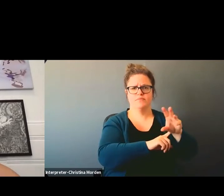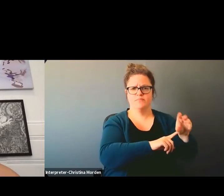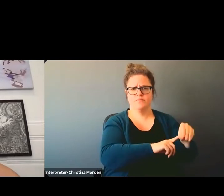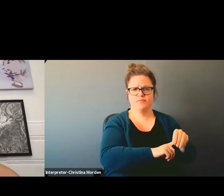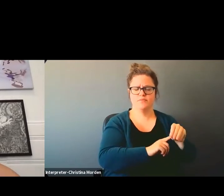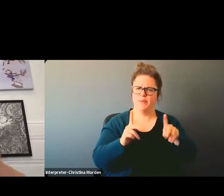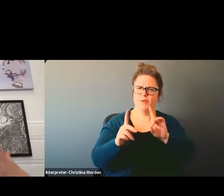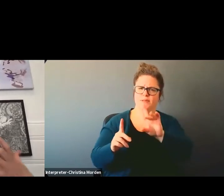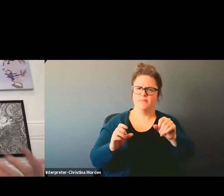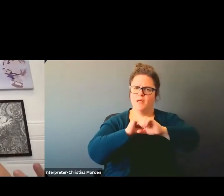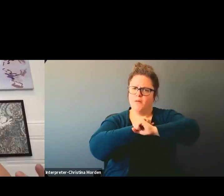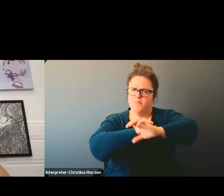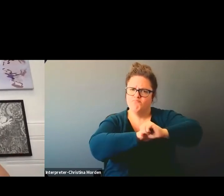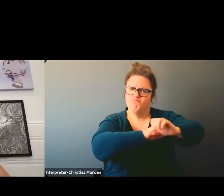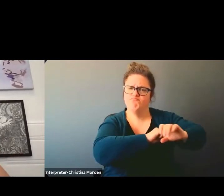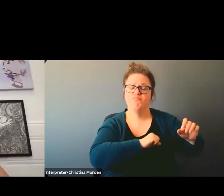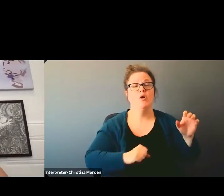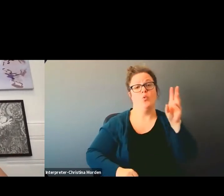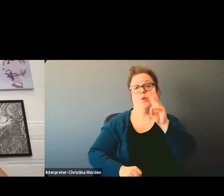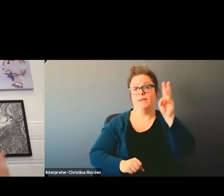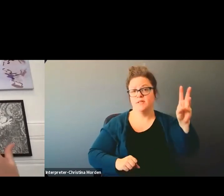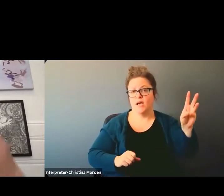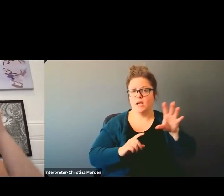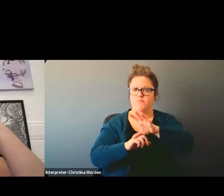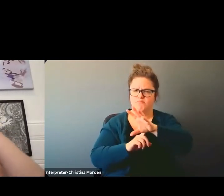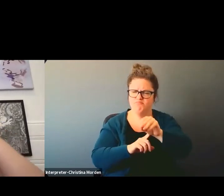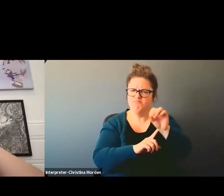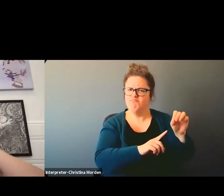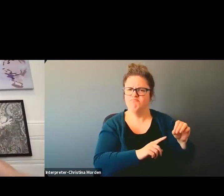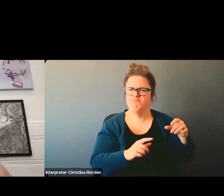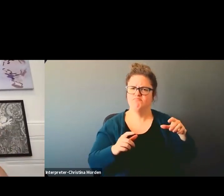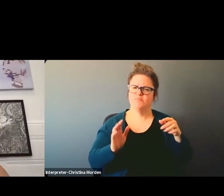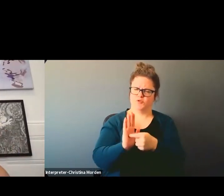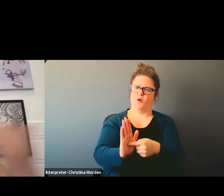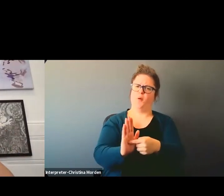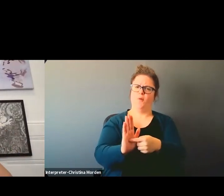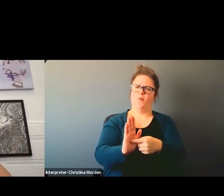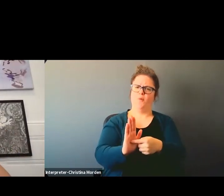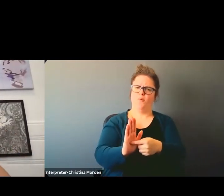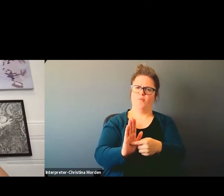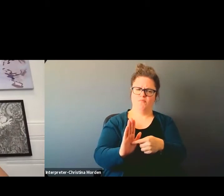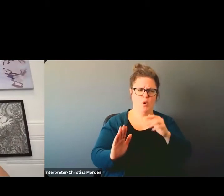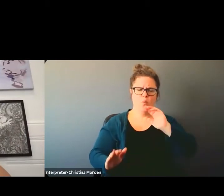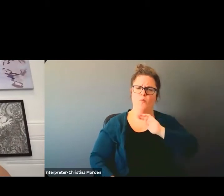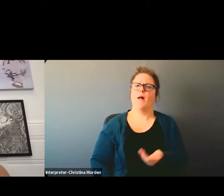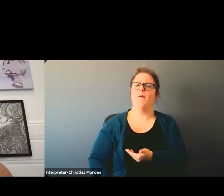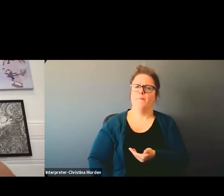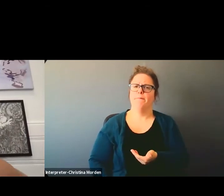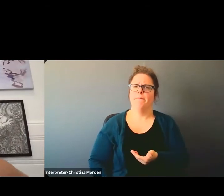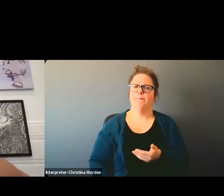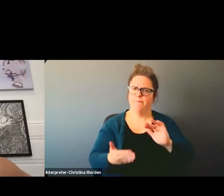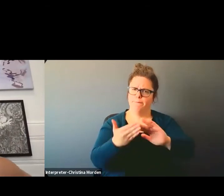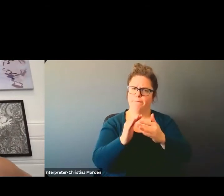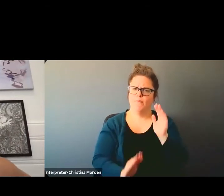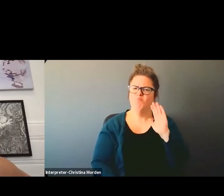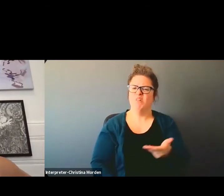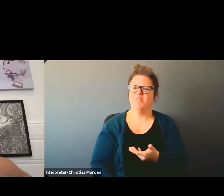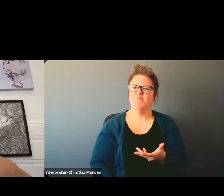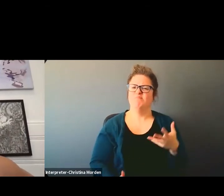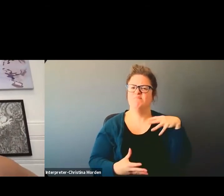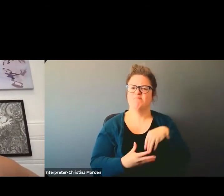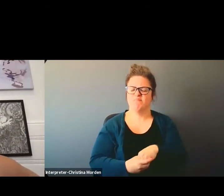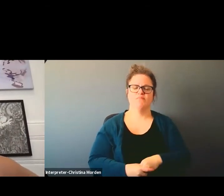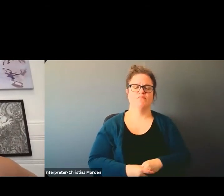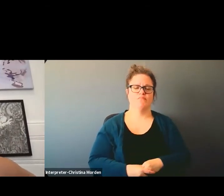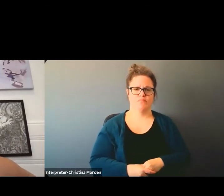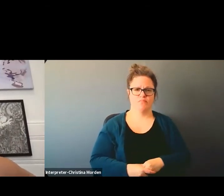images on your website, social media materials, just to really show that you want the community there. Make it